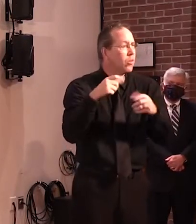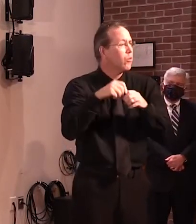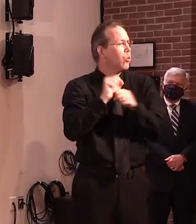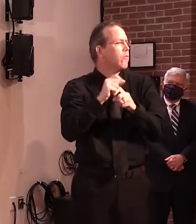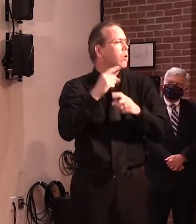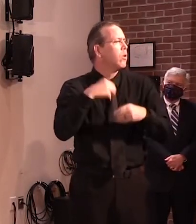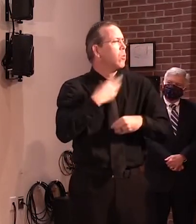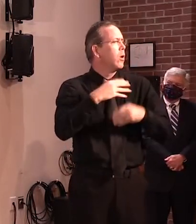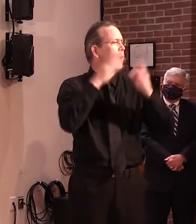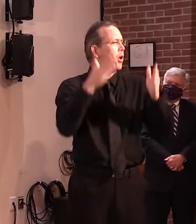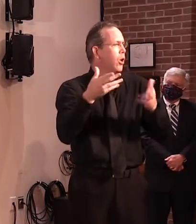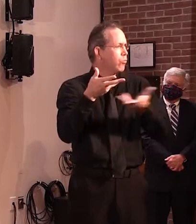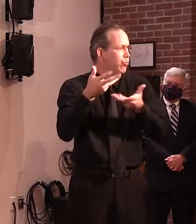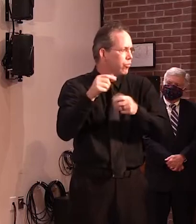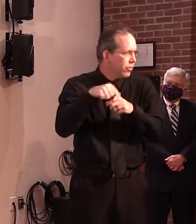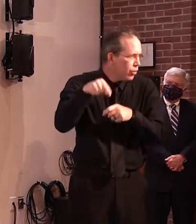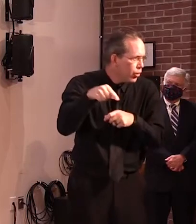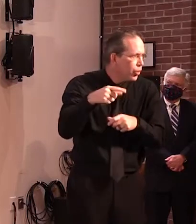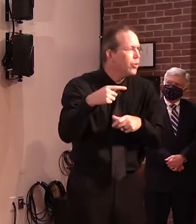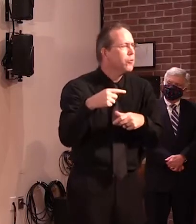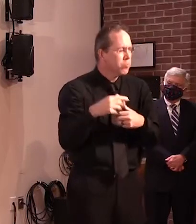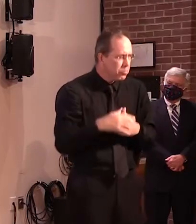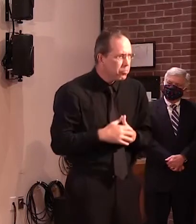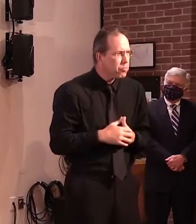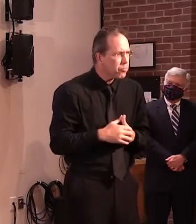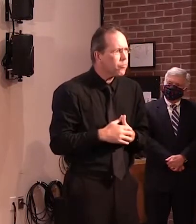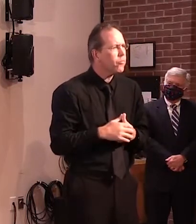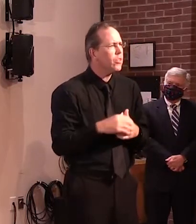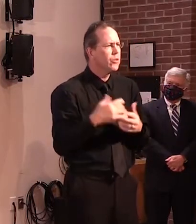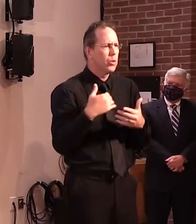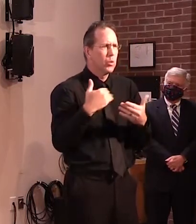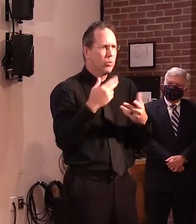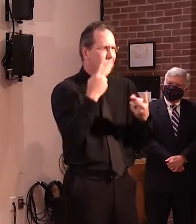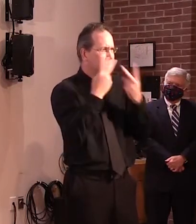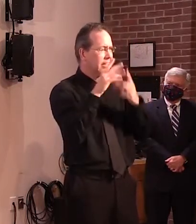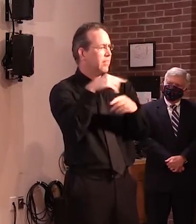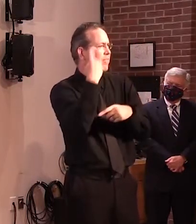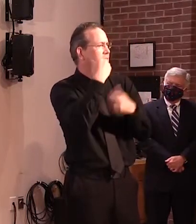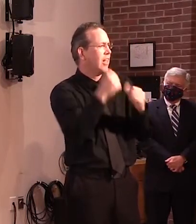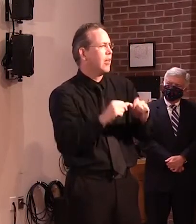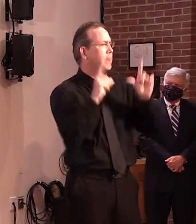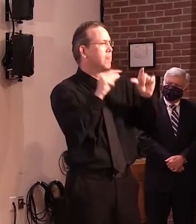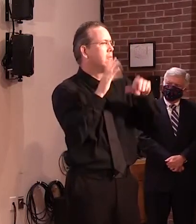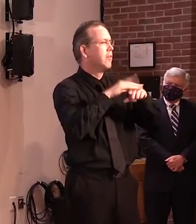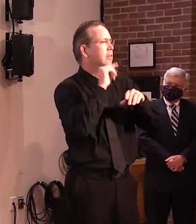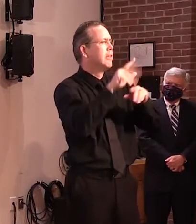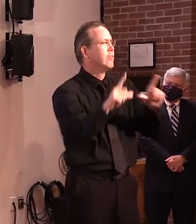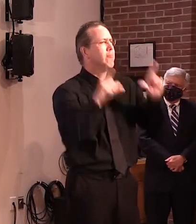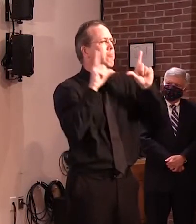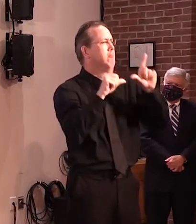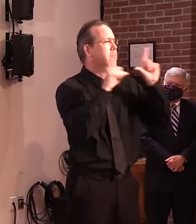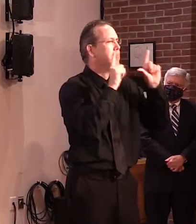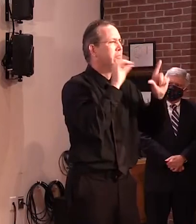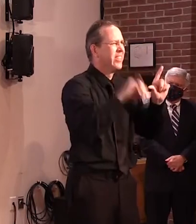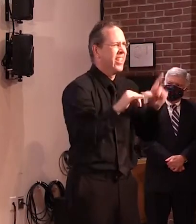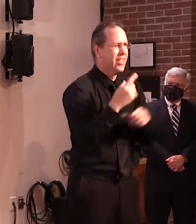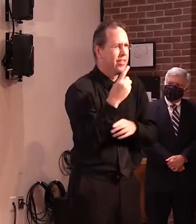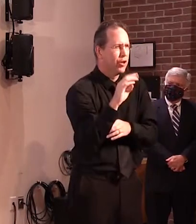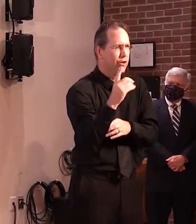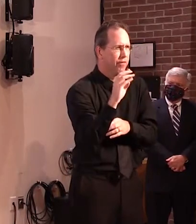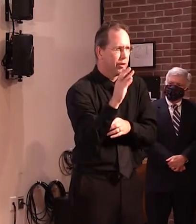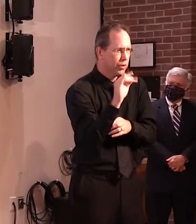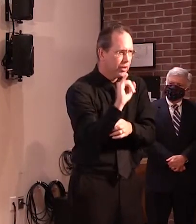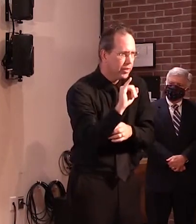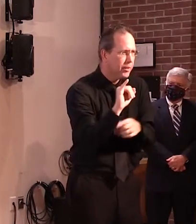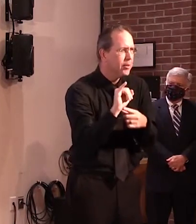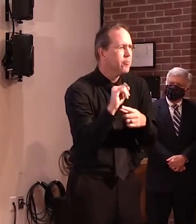Fauci sharing his wisdom on many national programs. And as I alluded to before, I know I've really